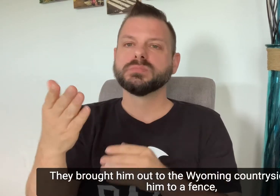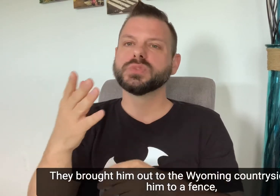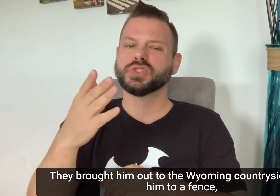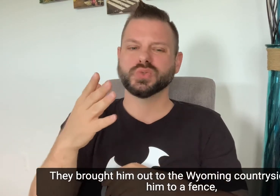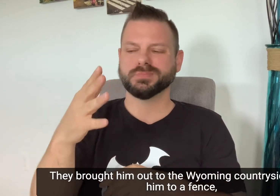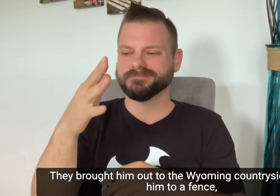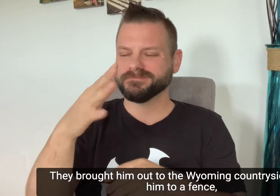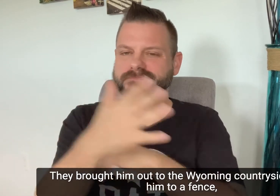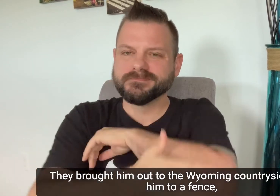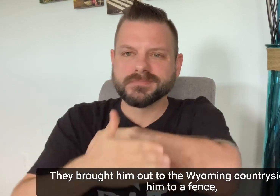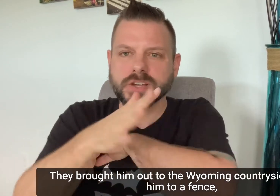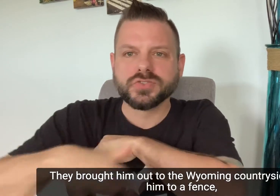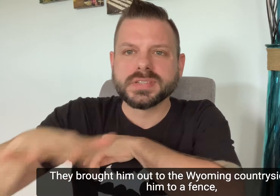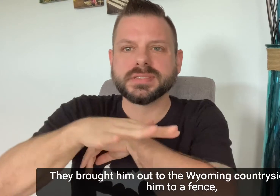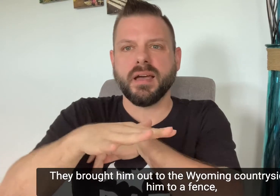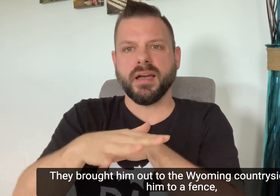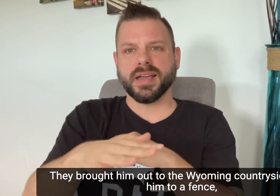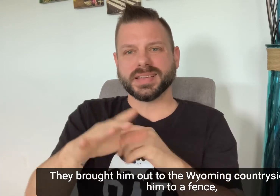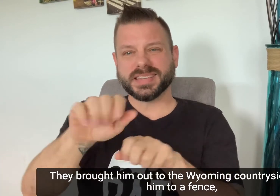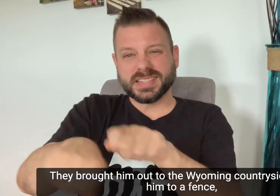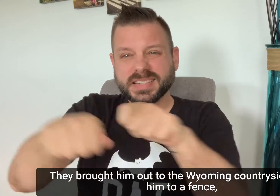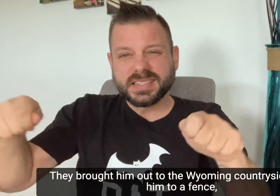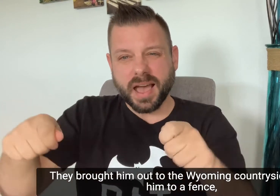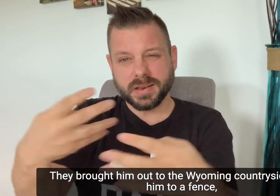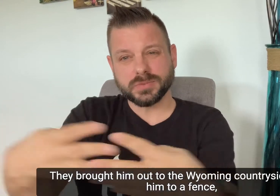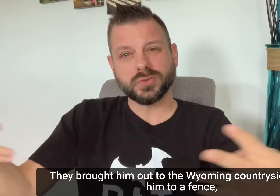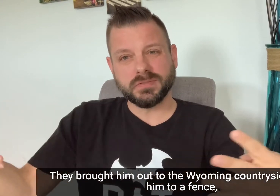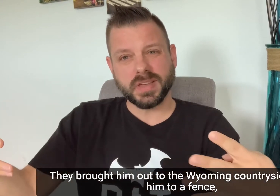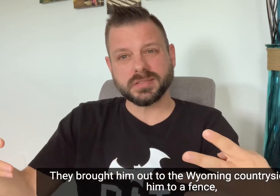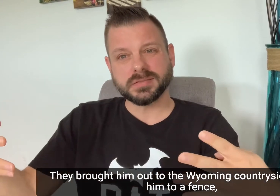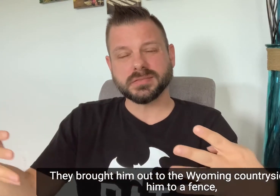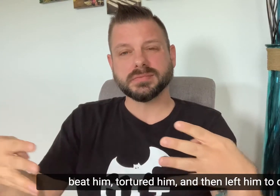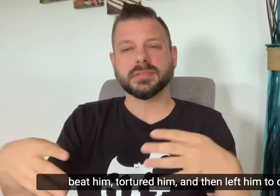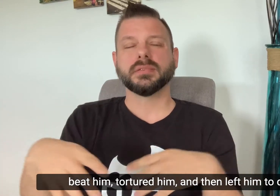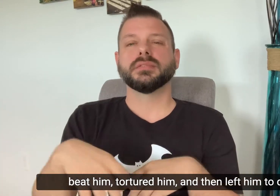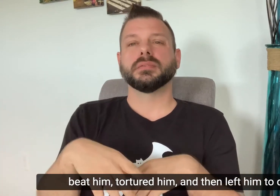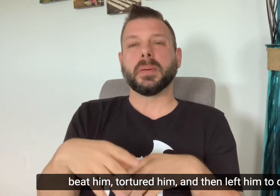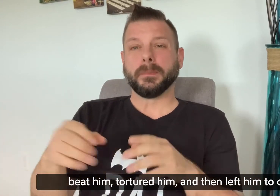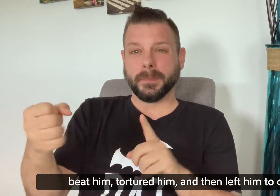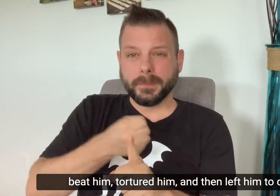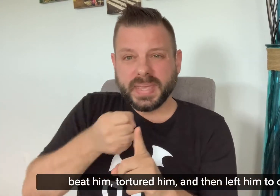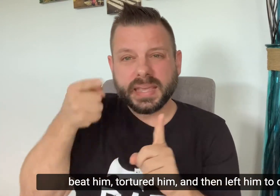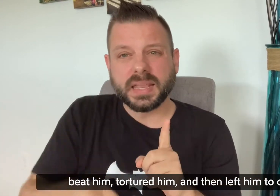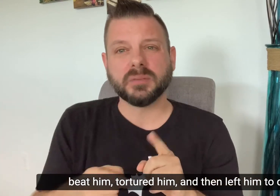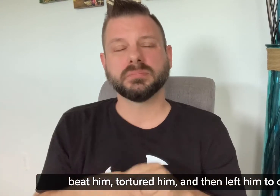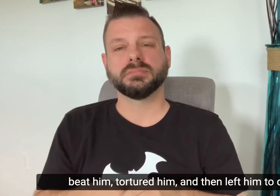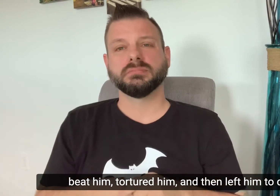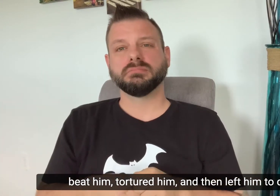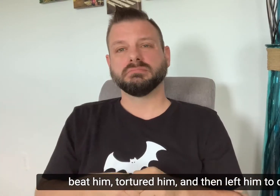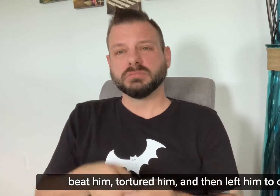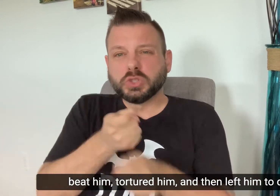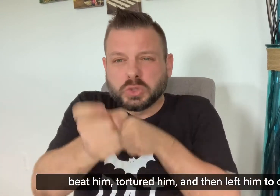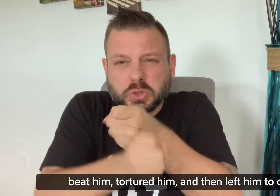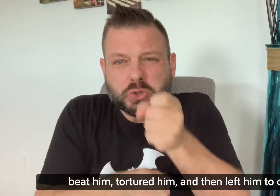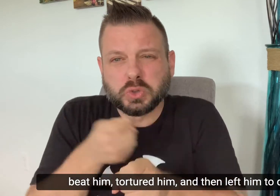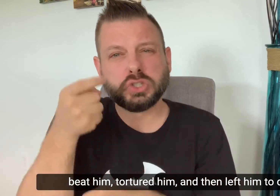They brought him out to the Wyoming countryside, tied him to a fence, beat him, tortured